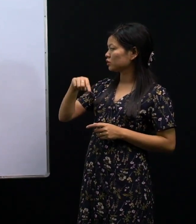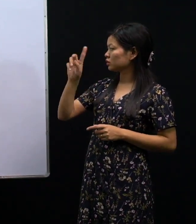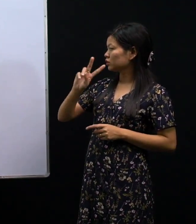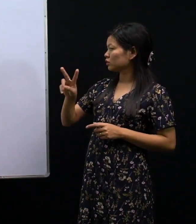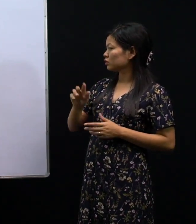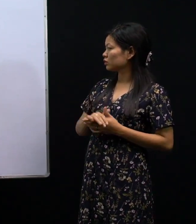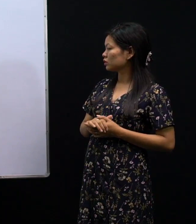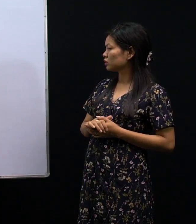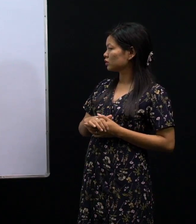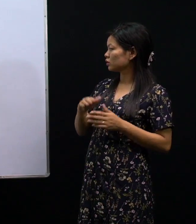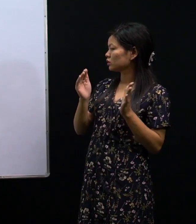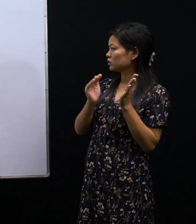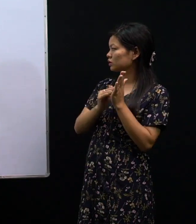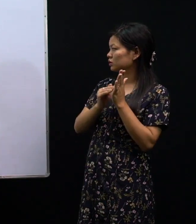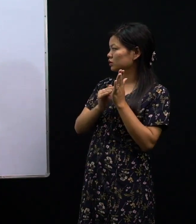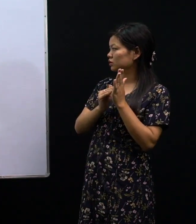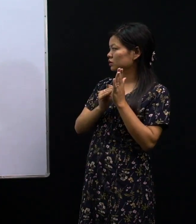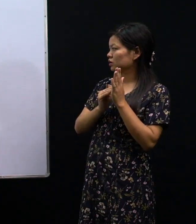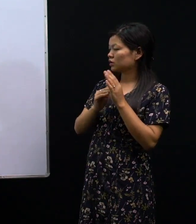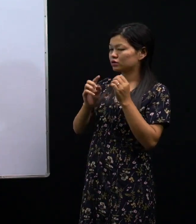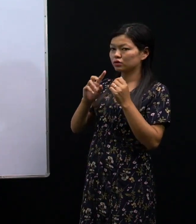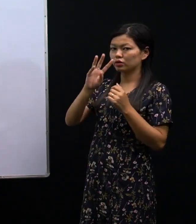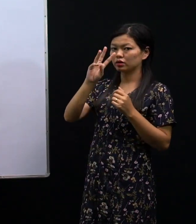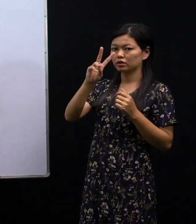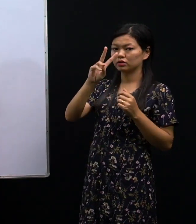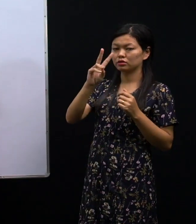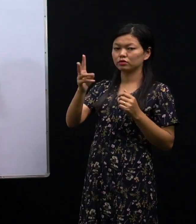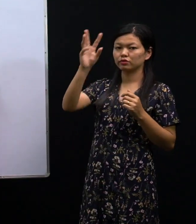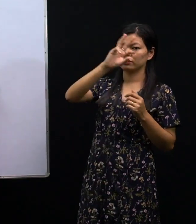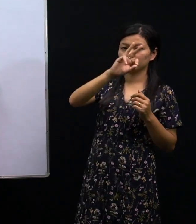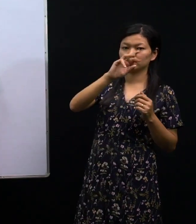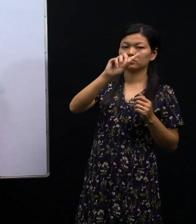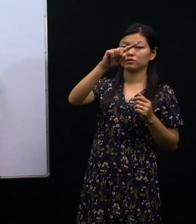root 2 z. Third term into first term, root 2x.